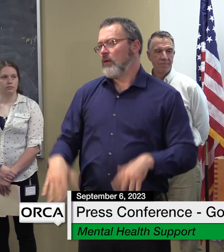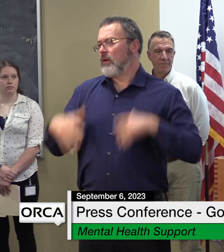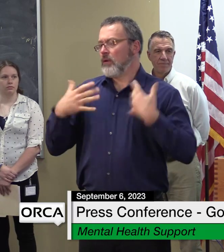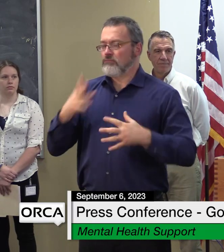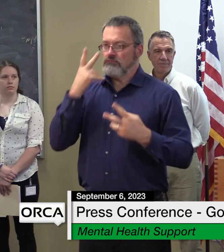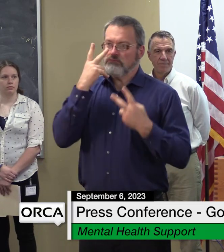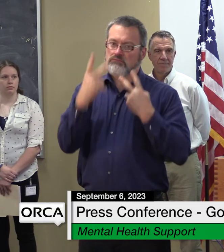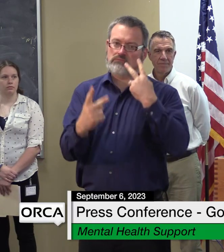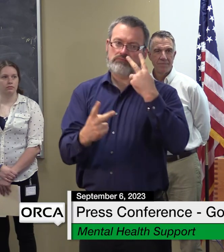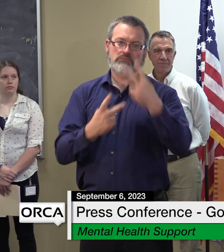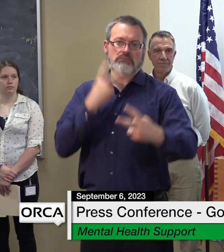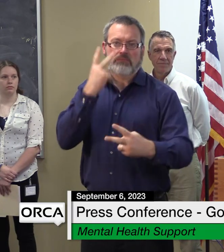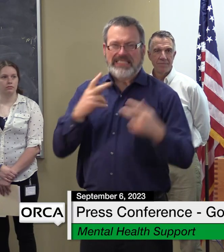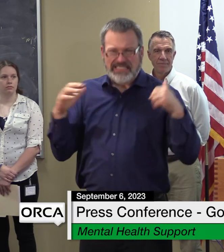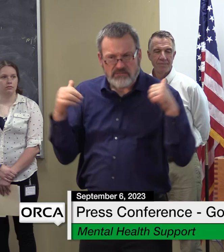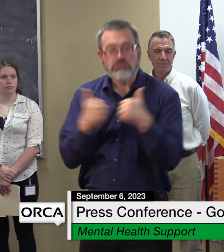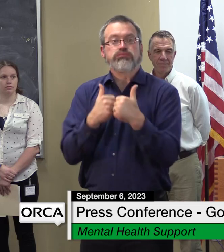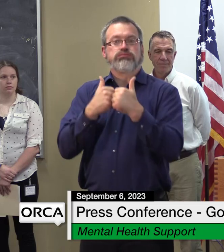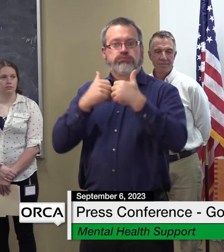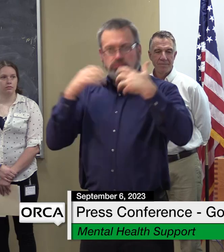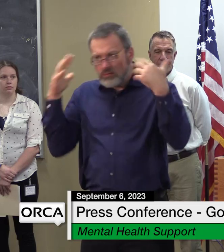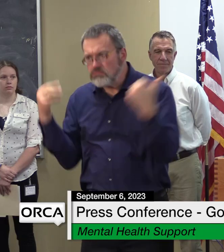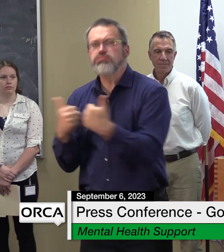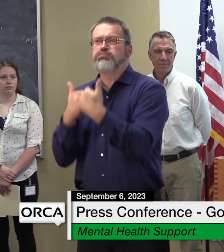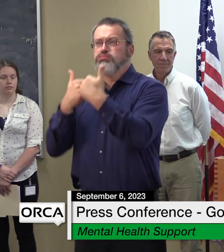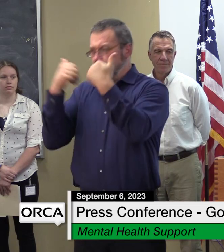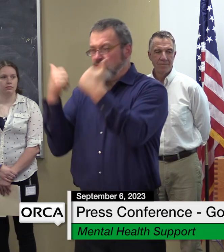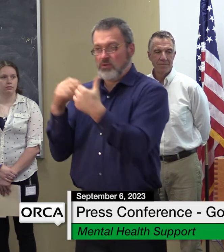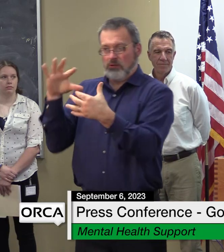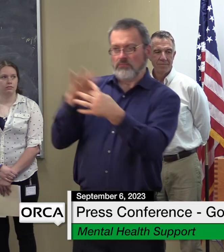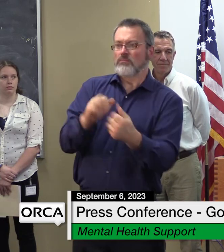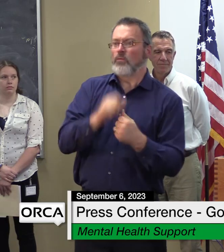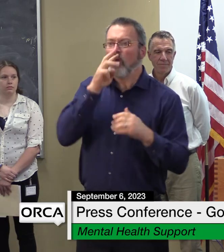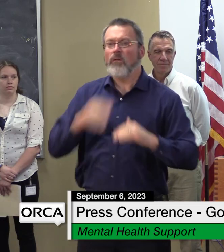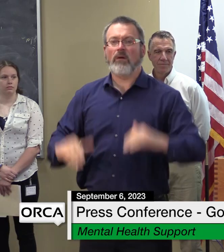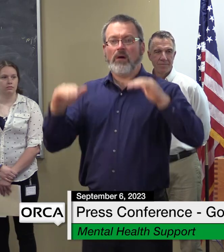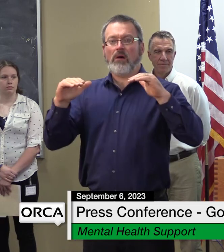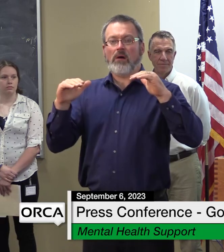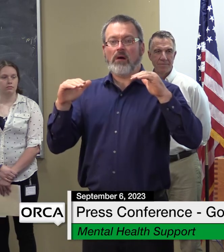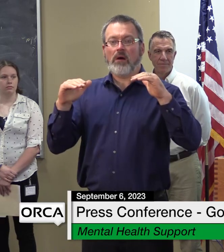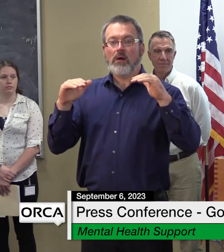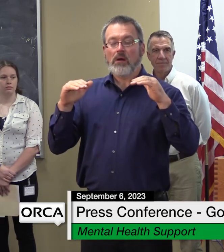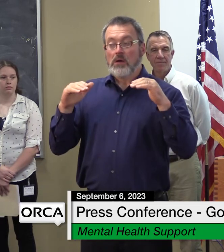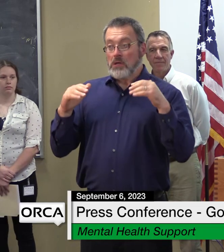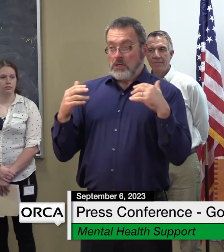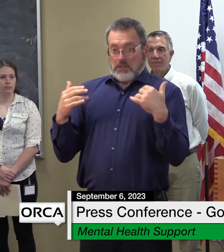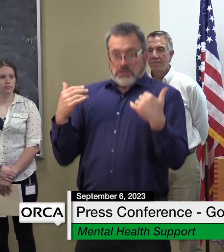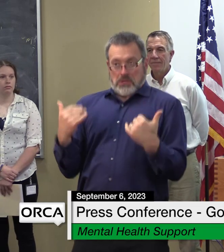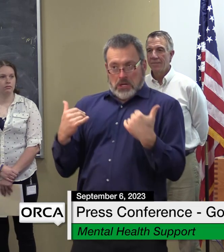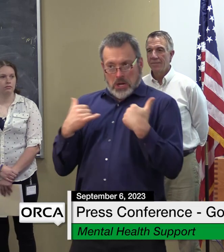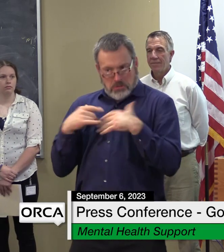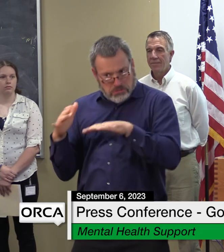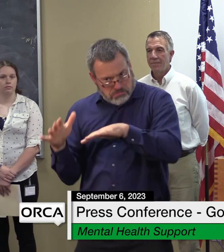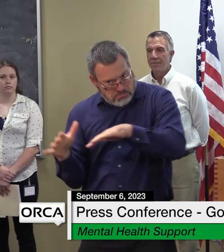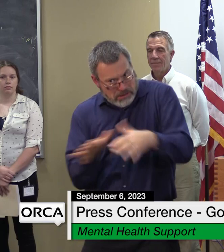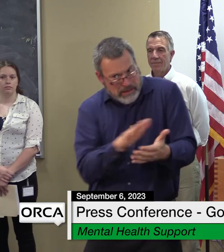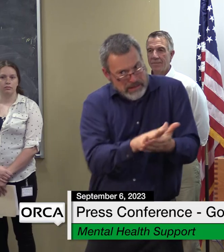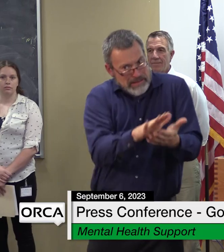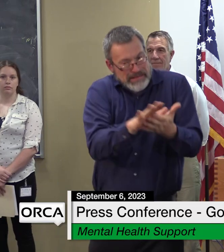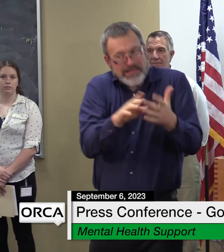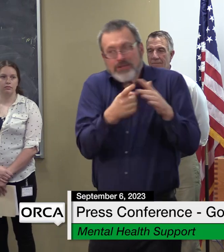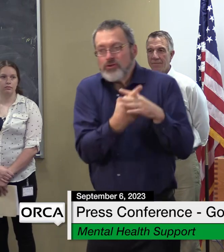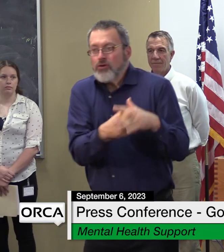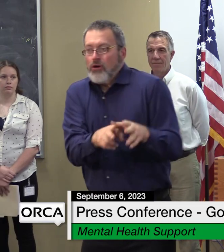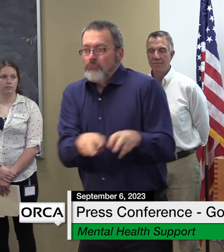flooding within our communities and have started on the path to recovery. Before this, we've been facing the impacts of a global